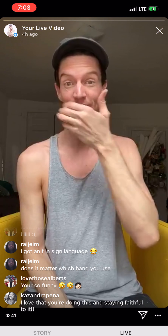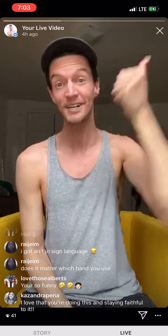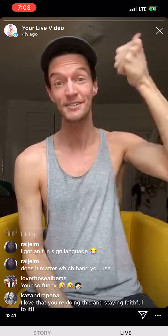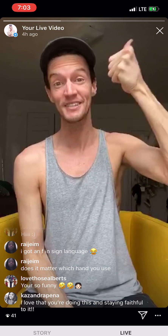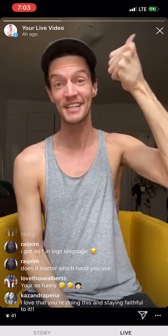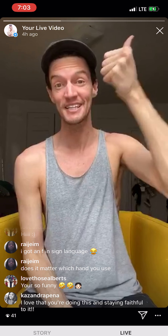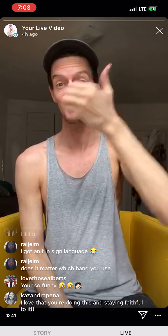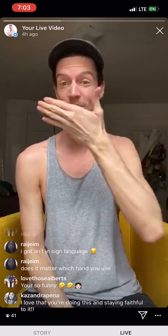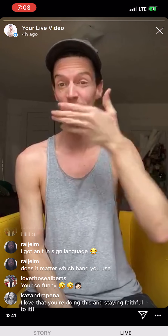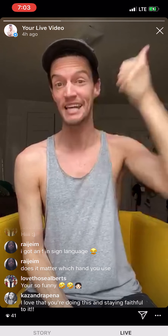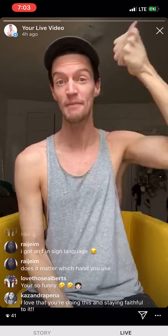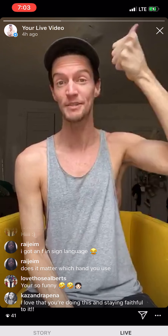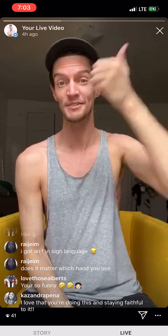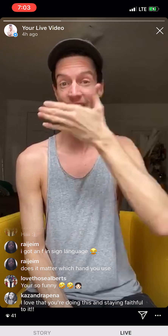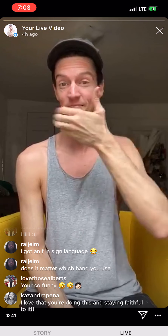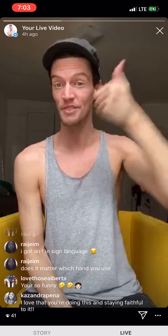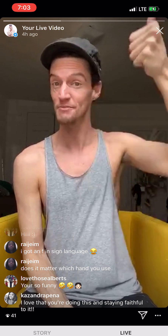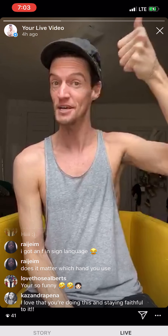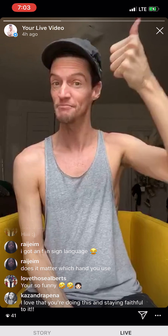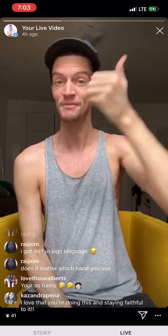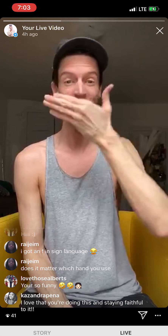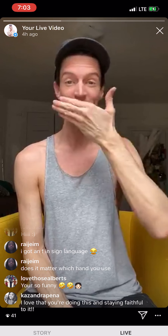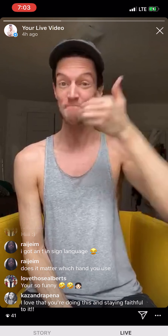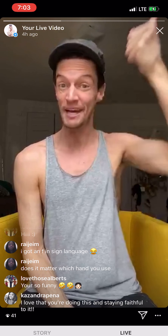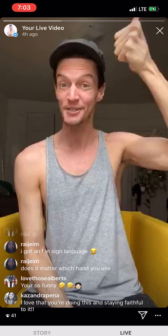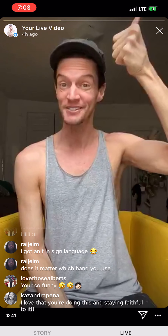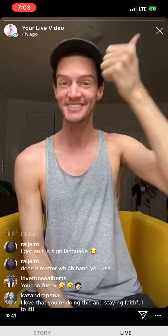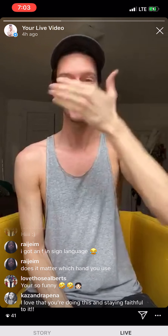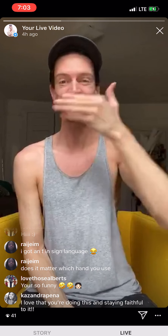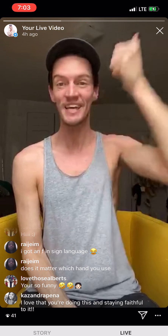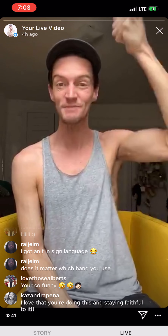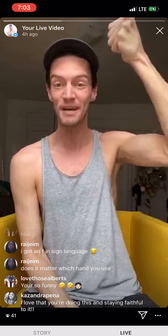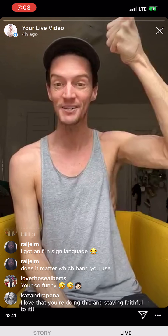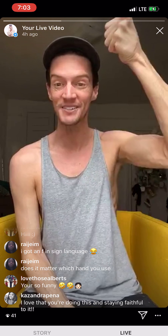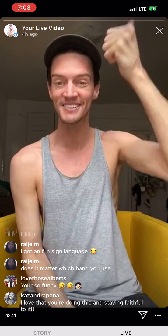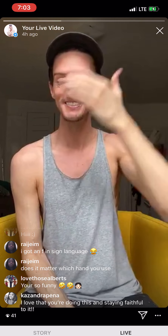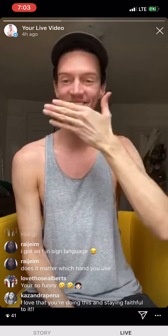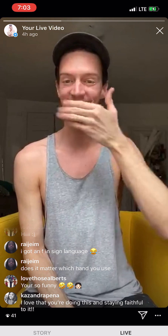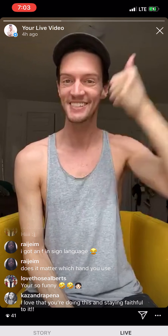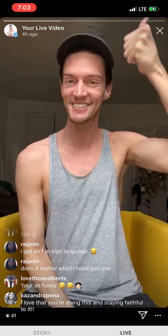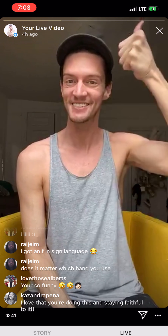Oh that would make me happier. Yep. Thumbs up. Better. Oh that's better. Yep.